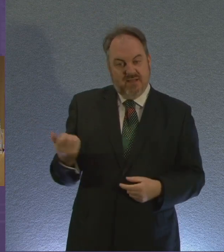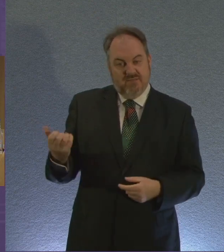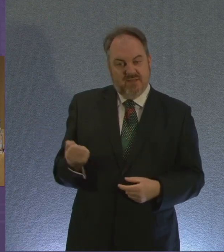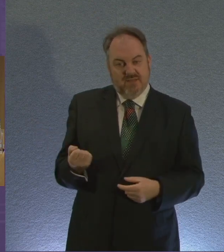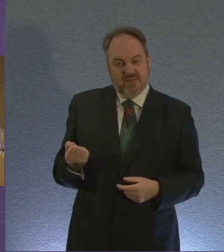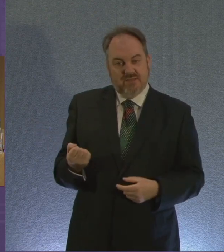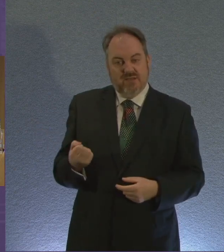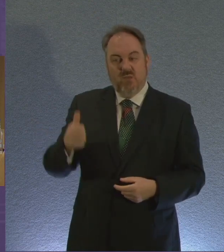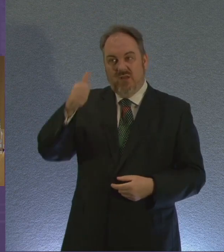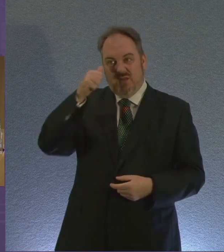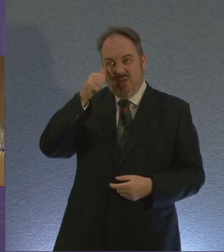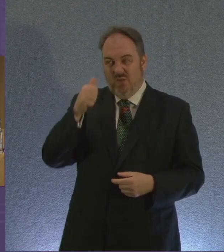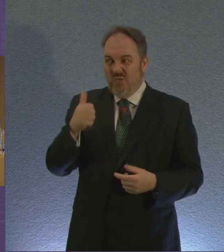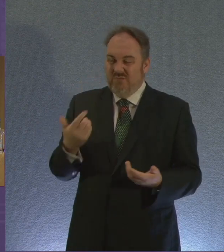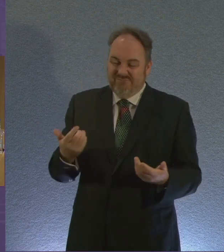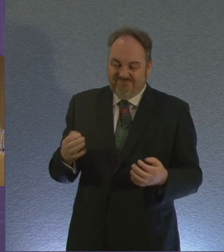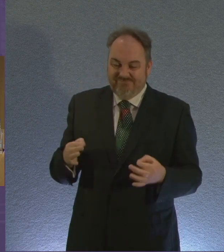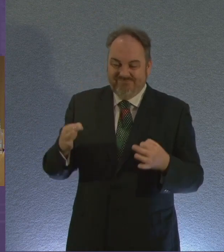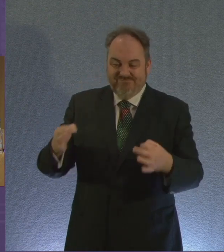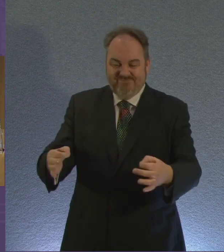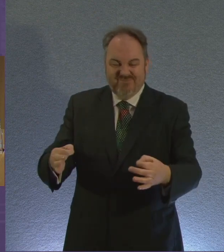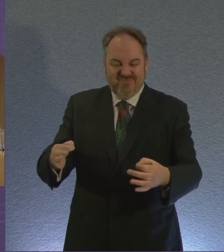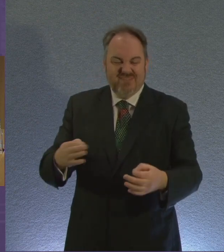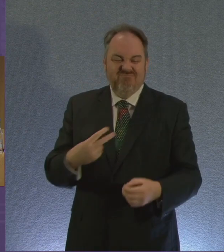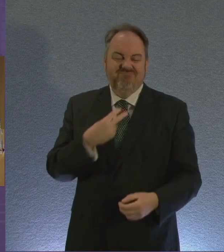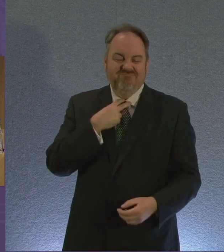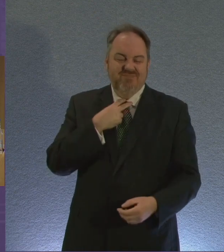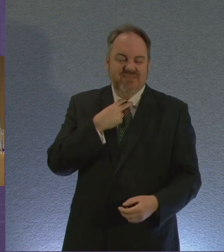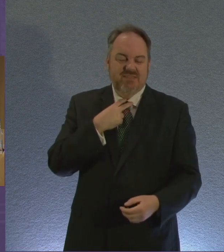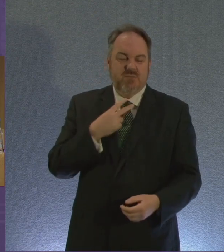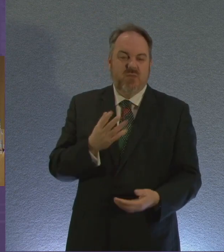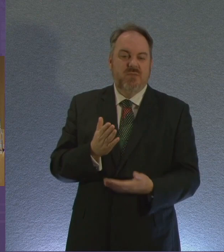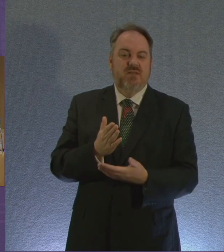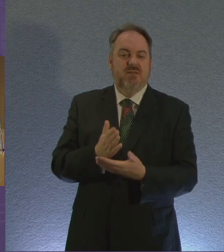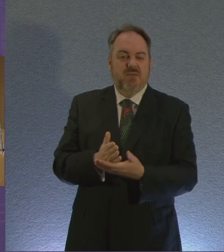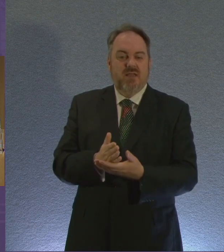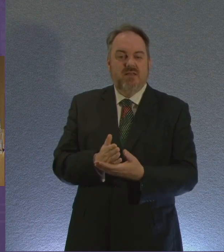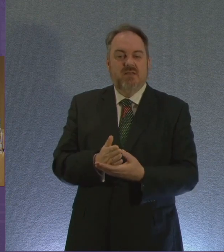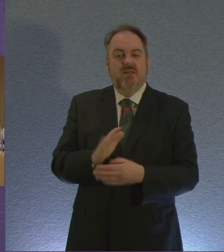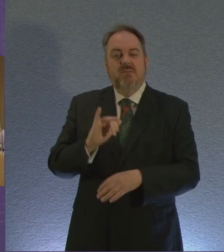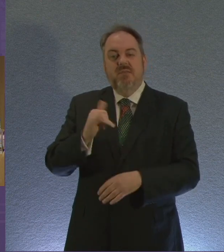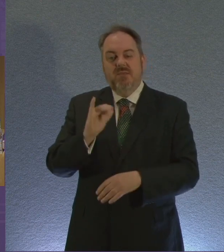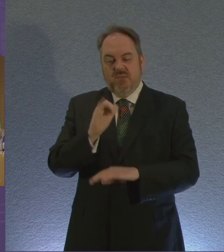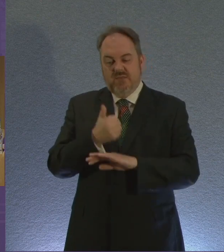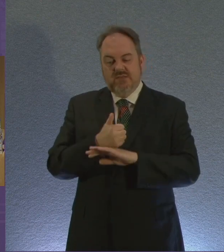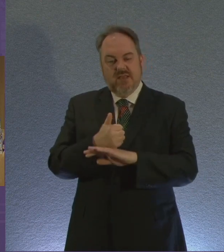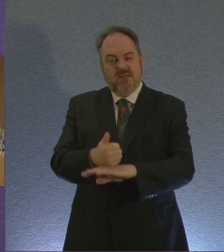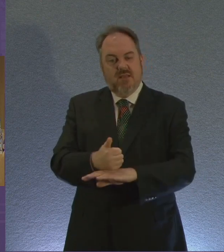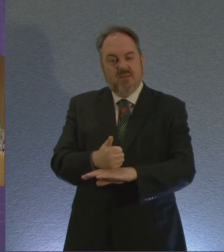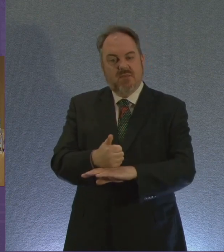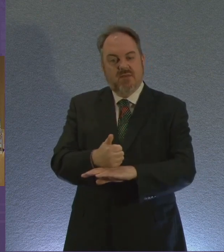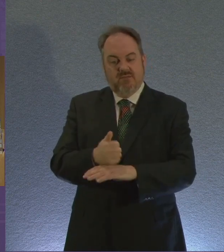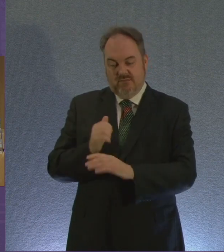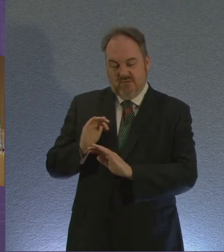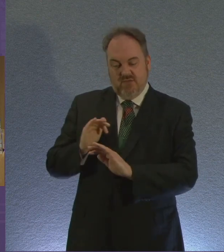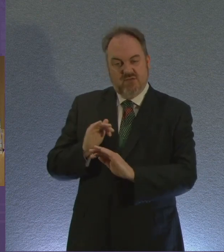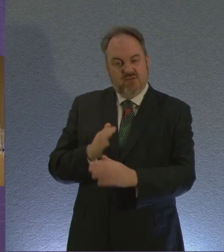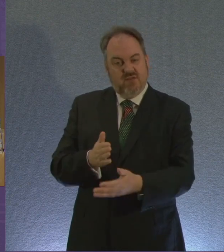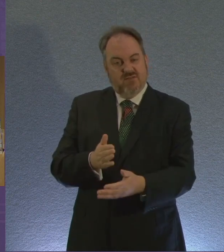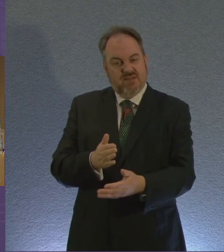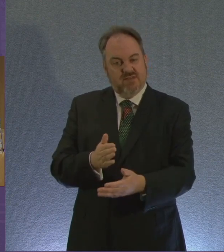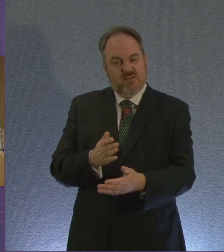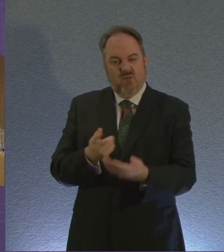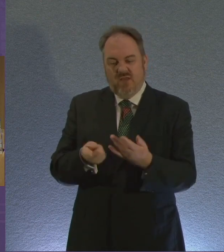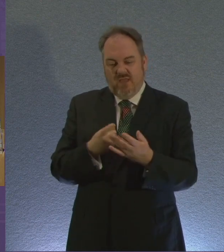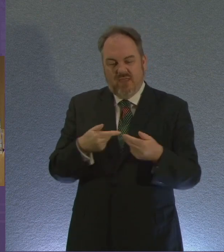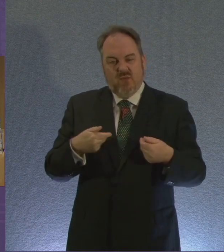had to take. But did the Scottish Government look at options such as setting up a partial service or explore other delivery methods